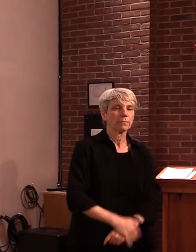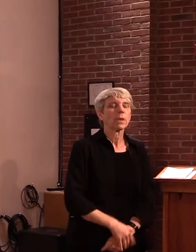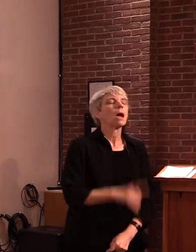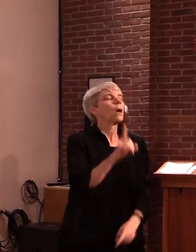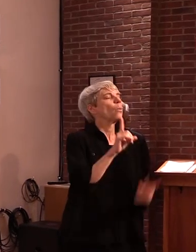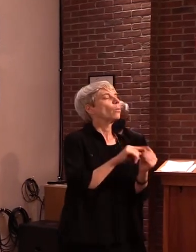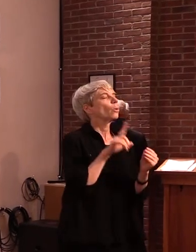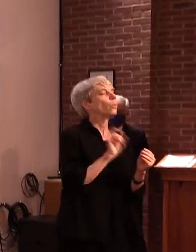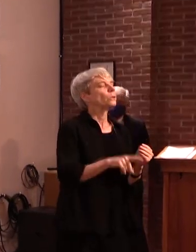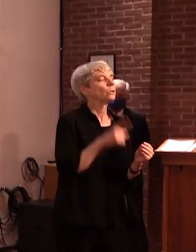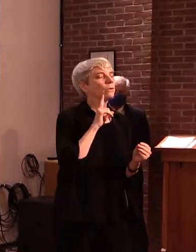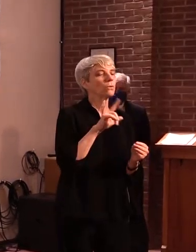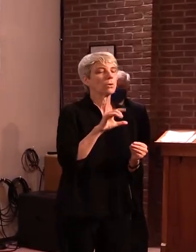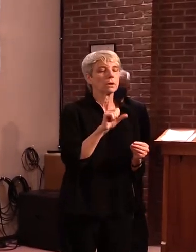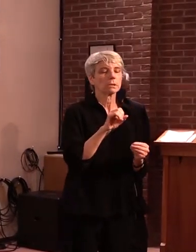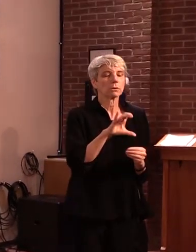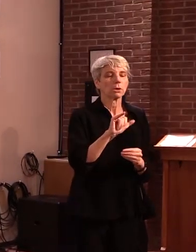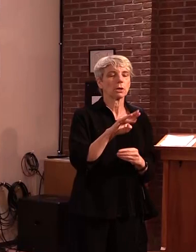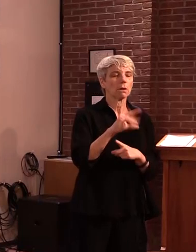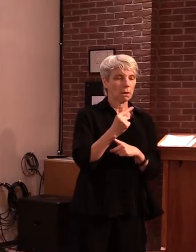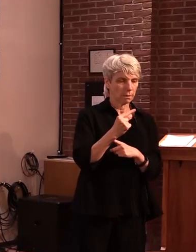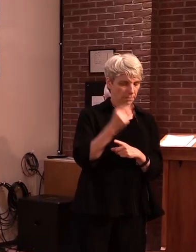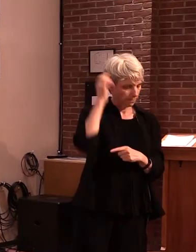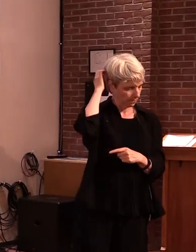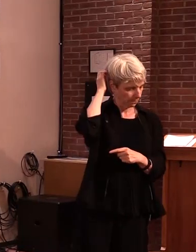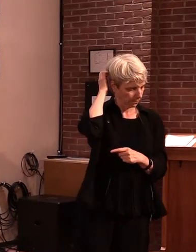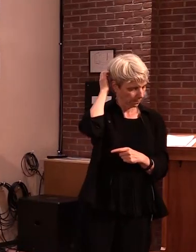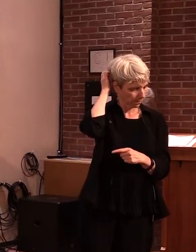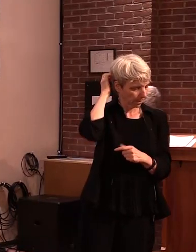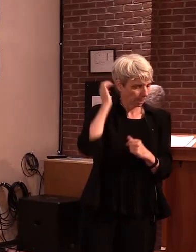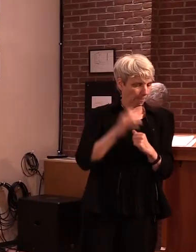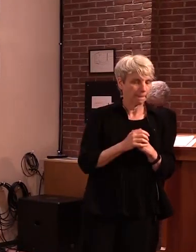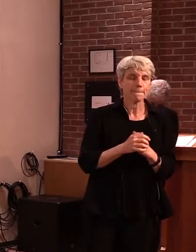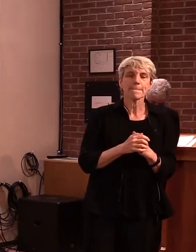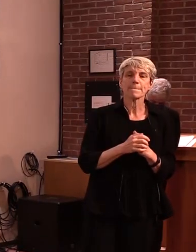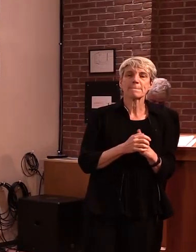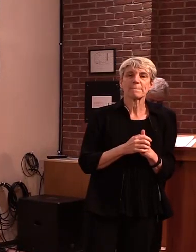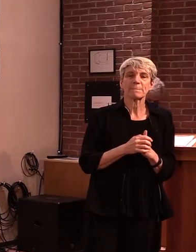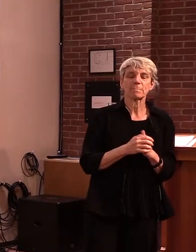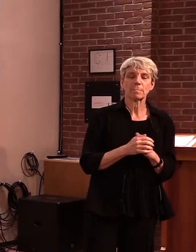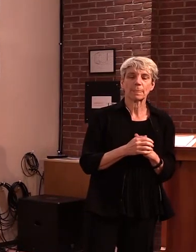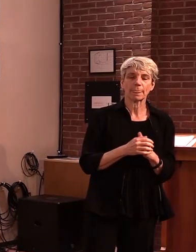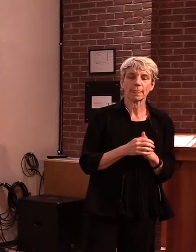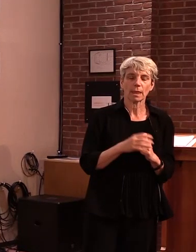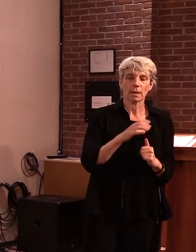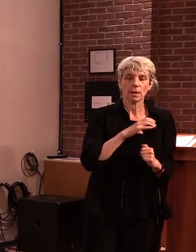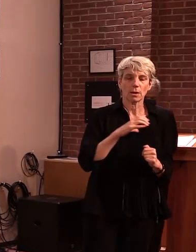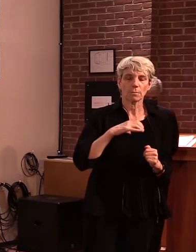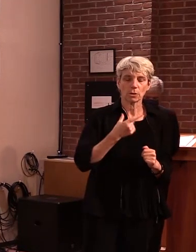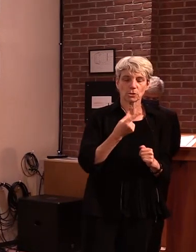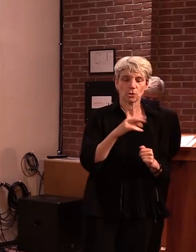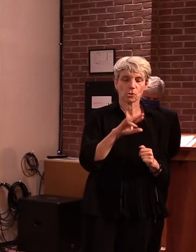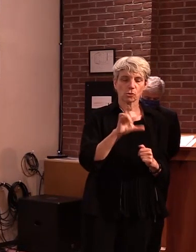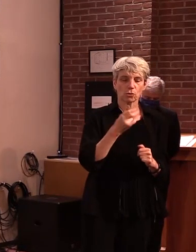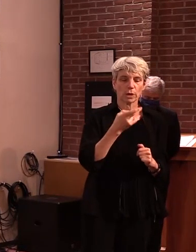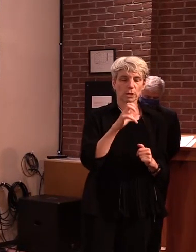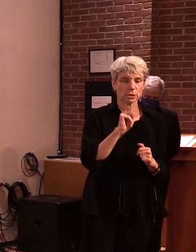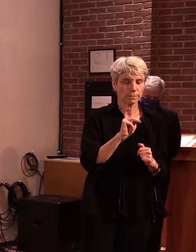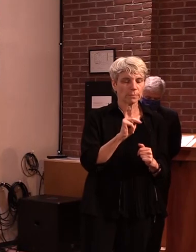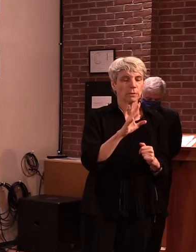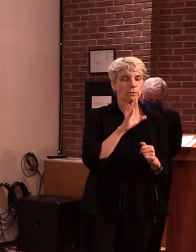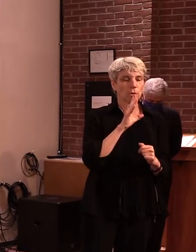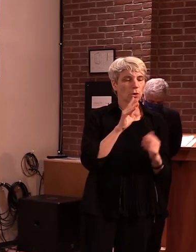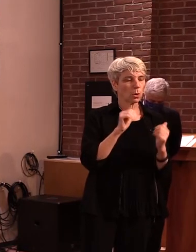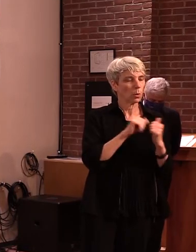And for Secretary Young, there have been a couple of reports. Commissioner Gresham was before the legislature,